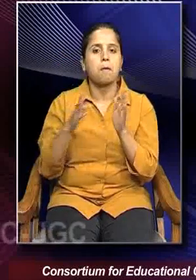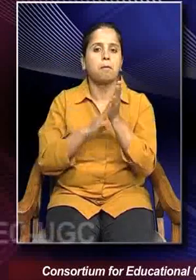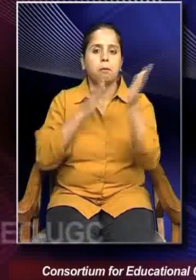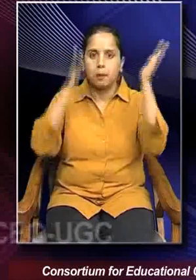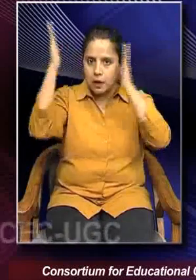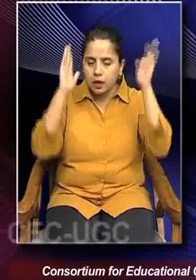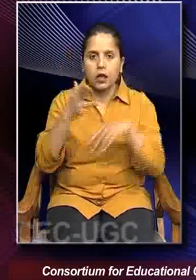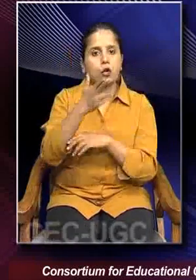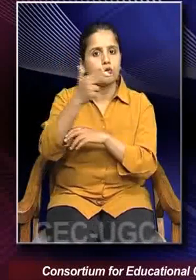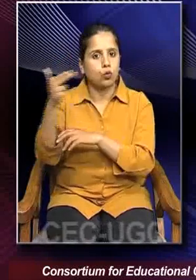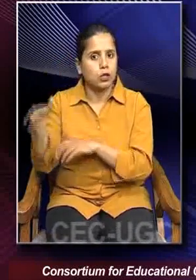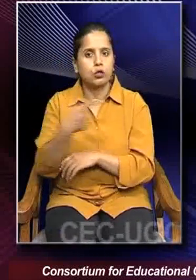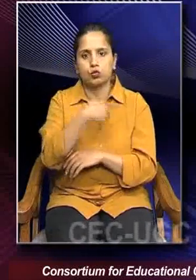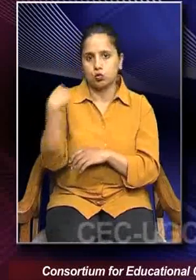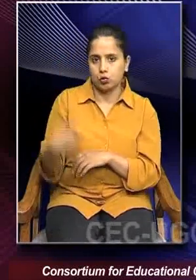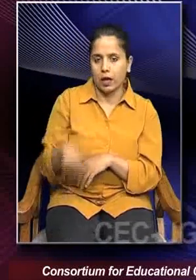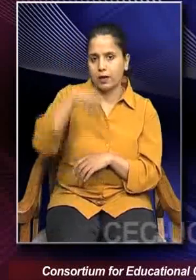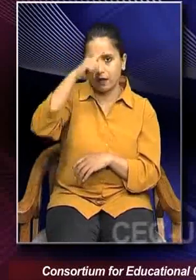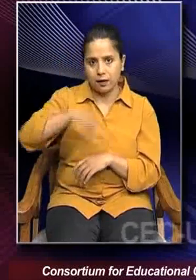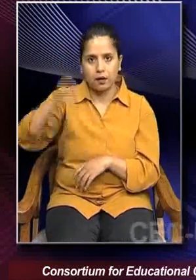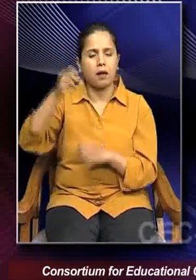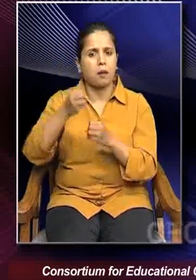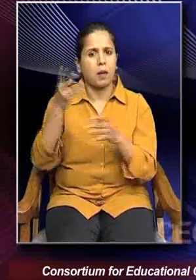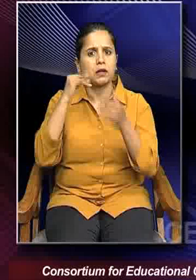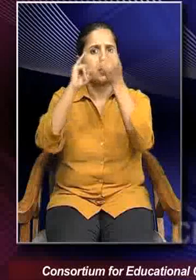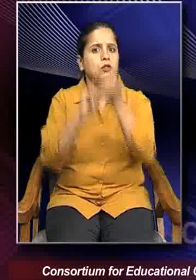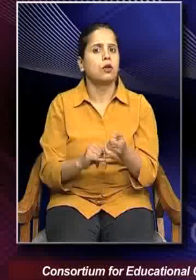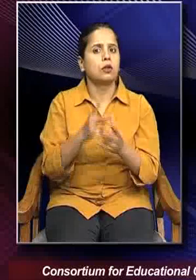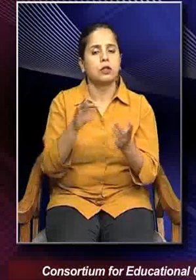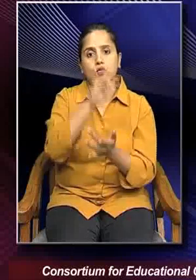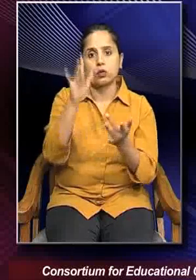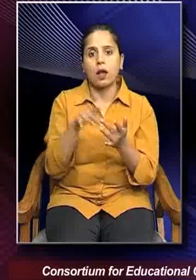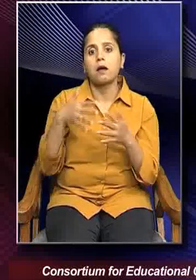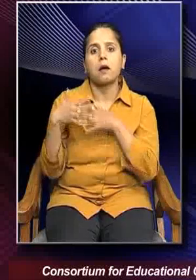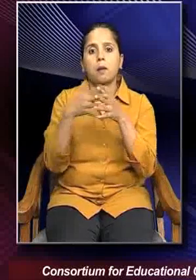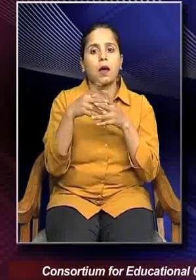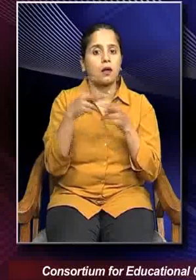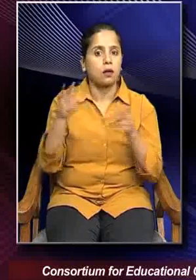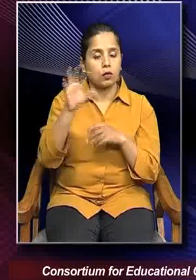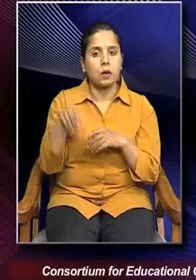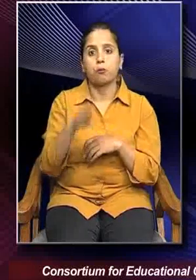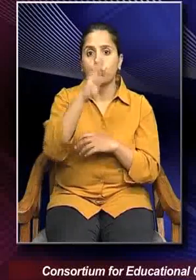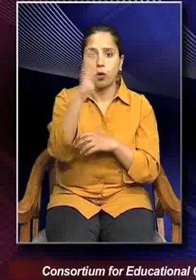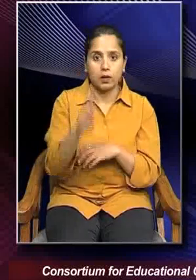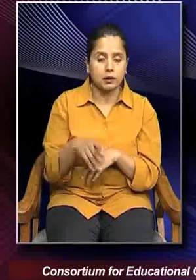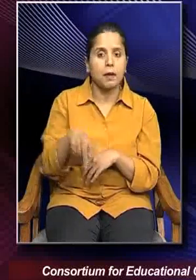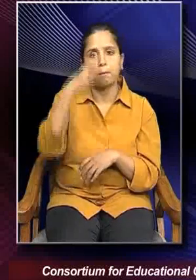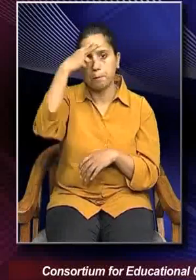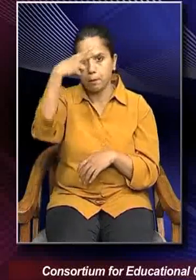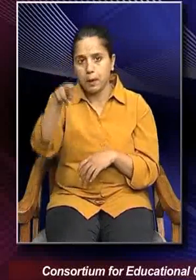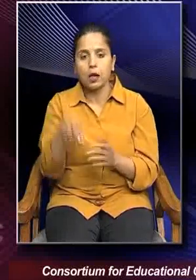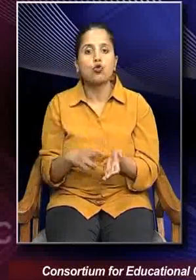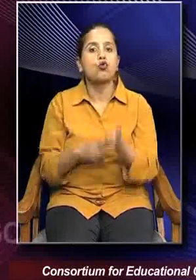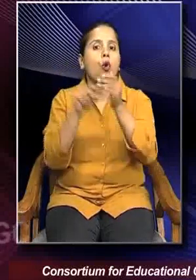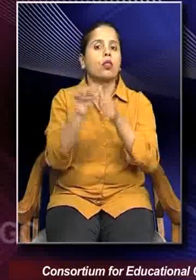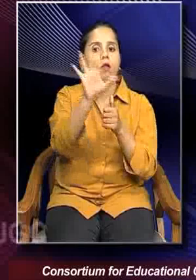Malaysia, Indonesia, China, India, most of the South and Central American countries, for example Brazil, Mexico, Northern